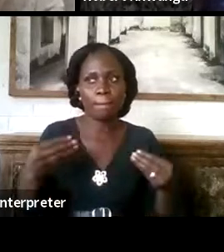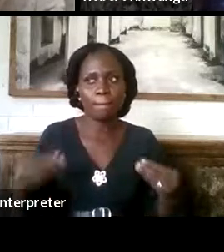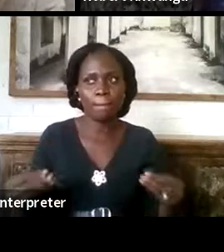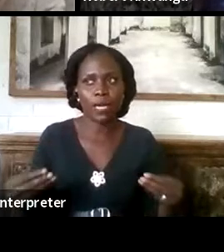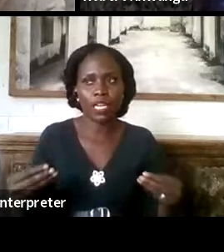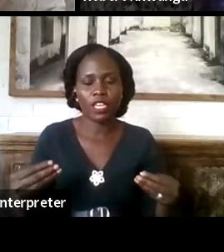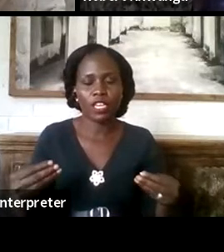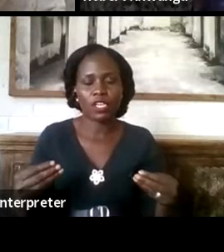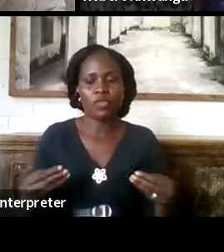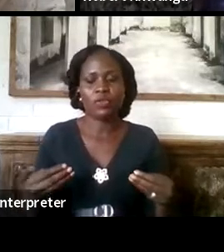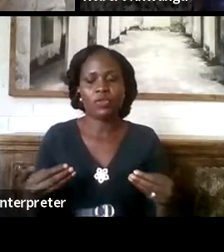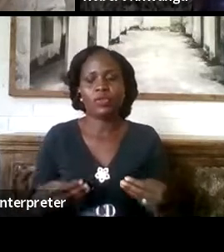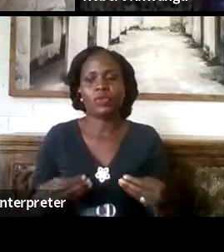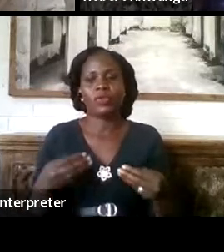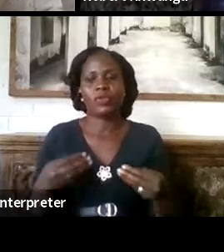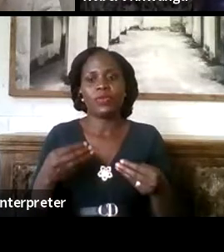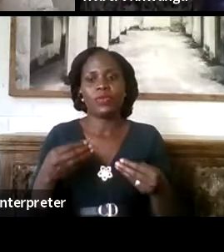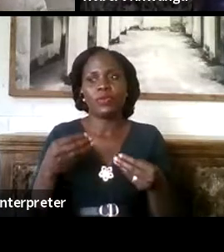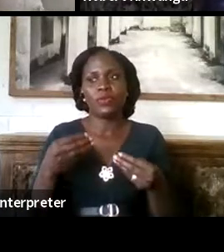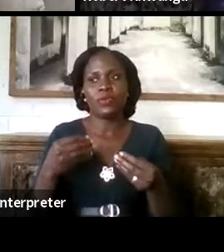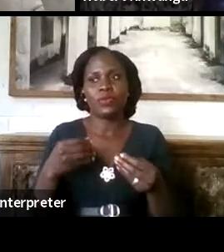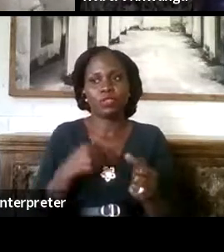scholarship, in terms of